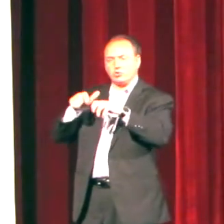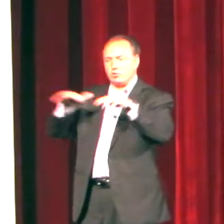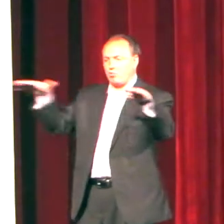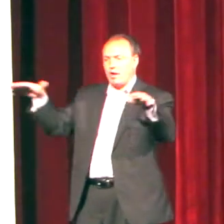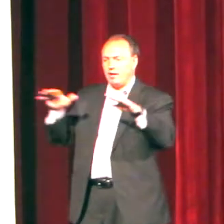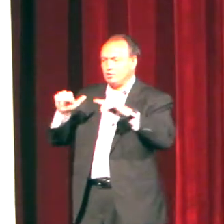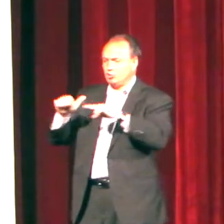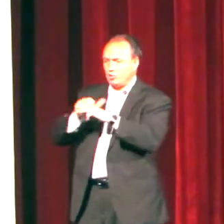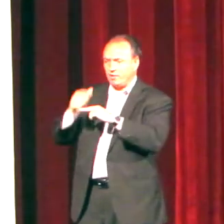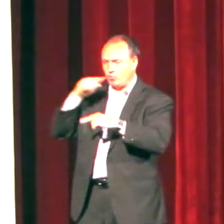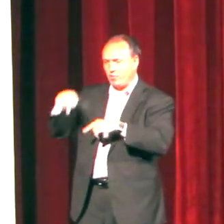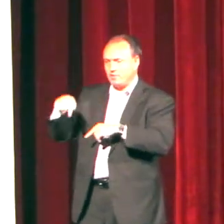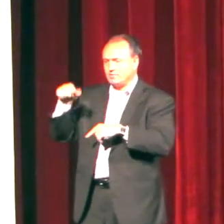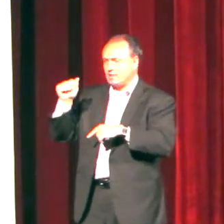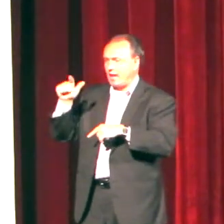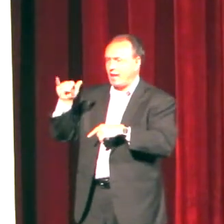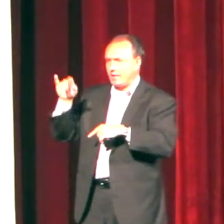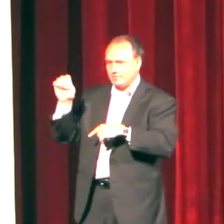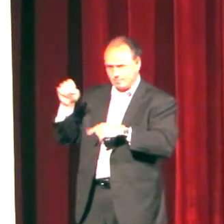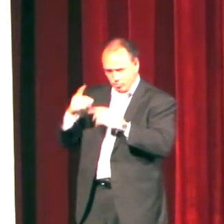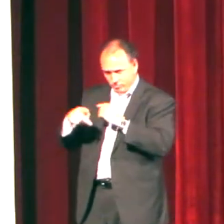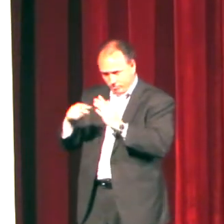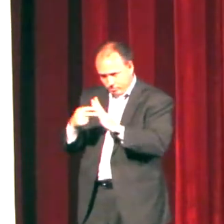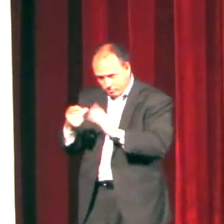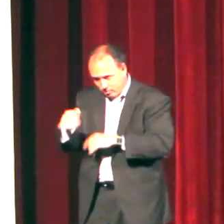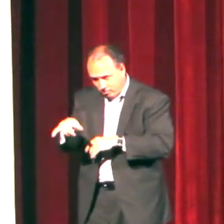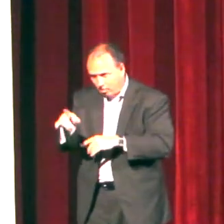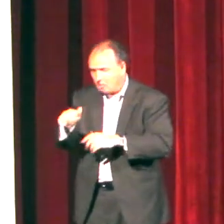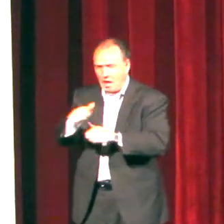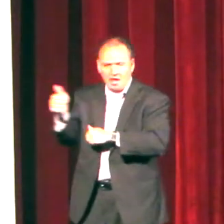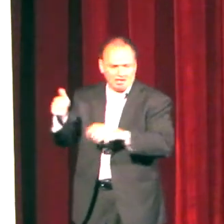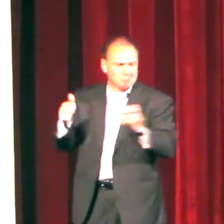district-wide training for this ALICE protocol. Is that what you're referring to?